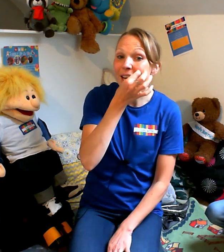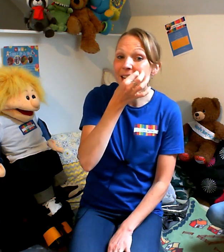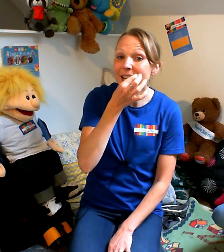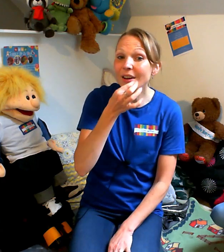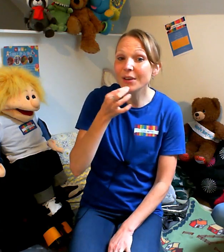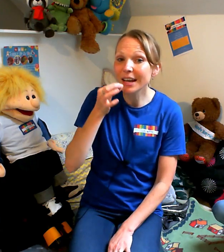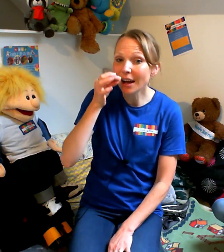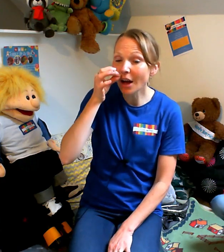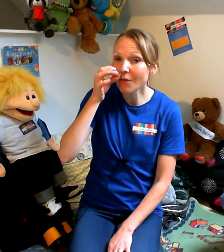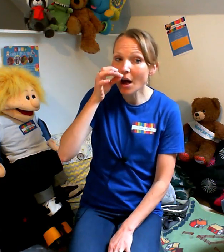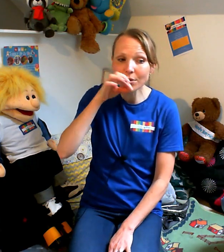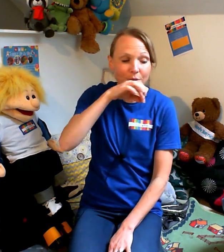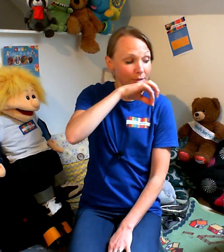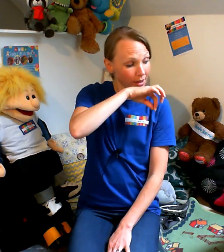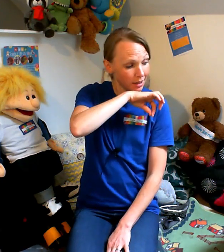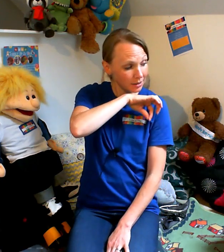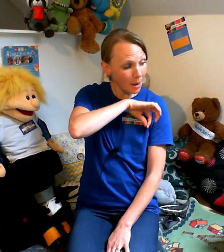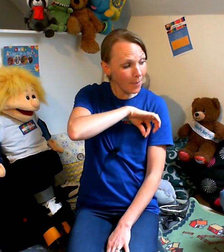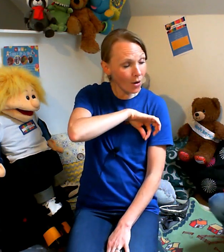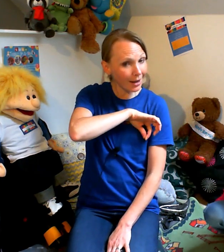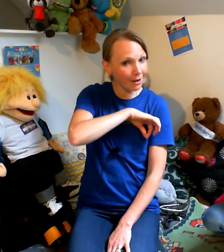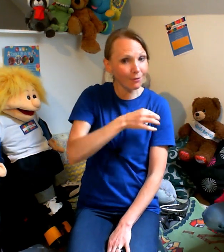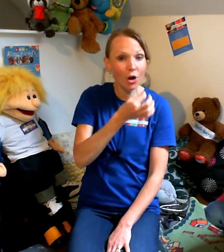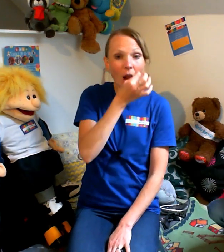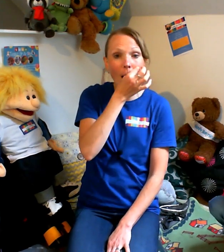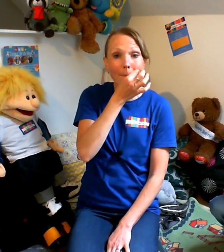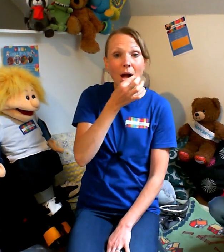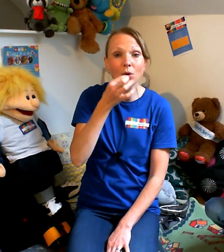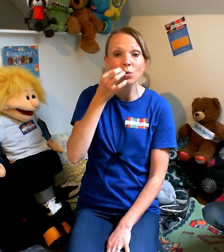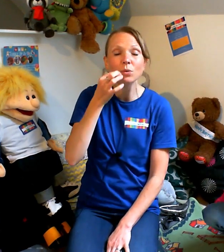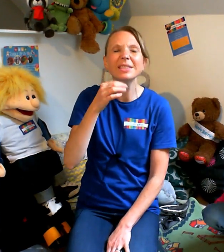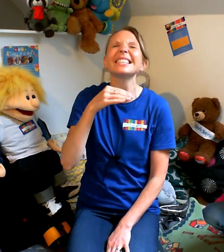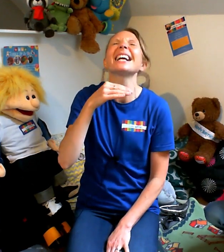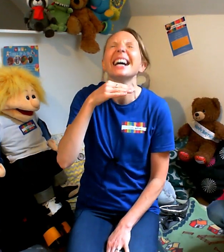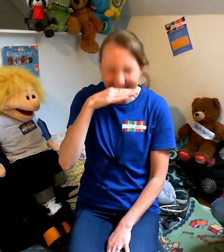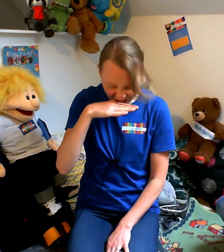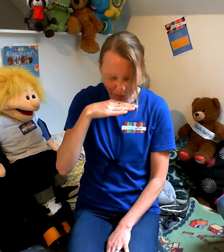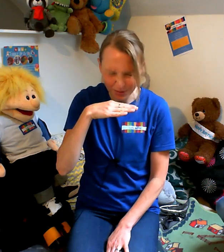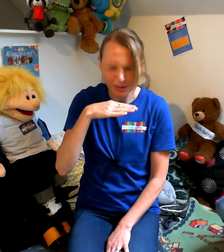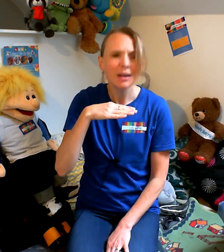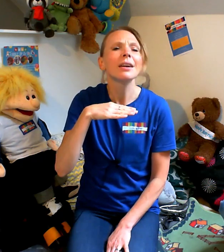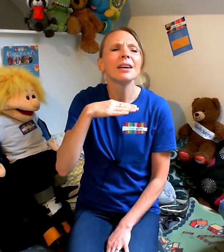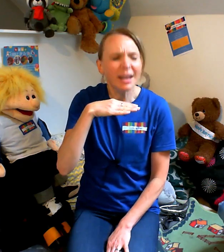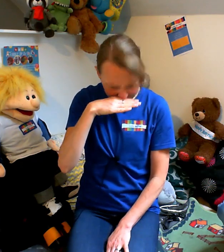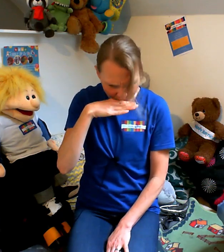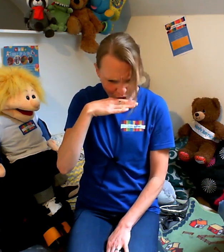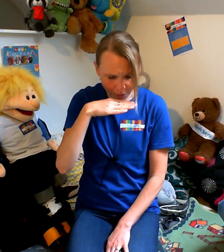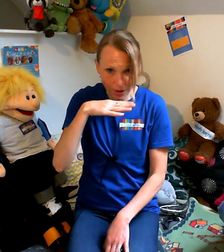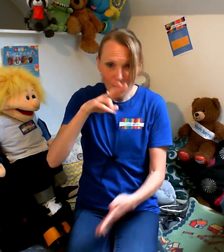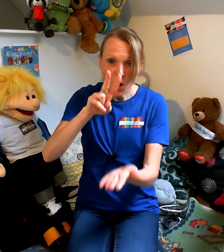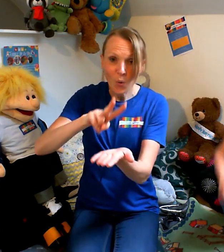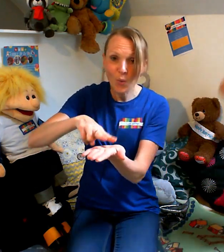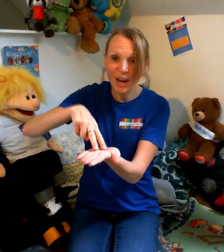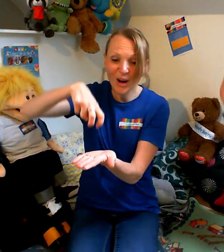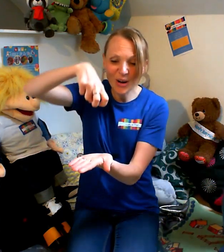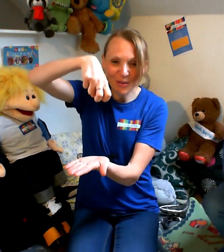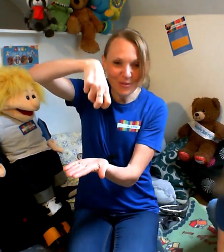Ring a ring of roses, a pocket full of posies. A tissue. We all